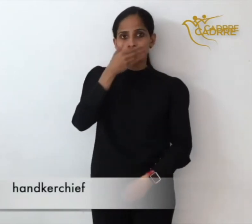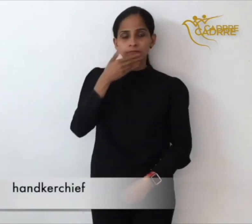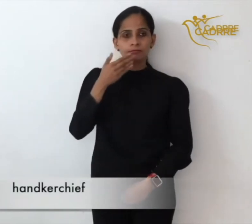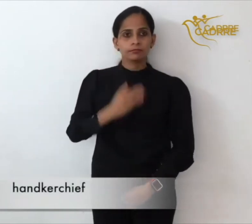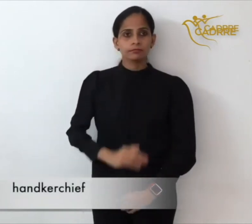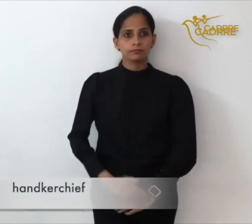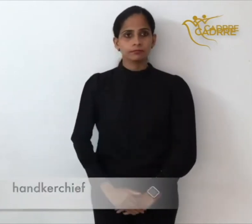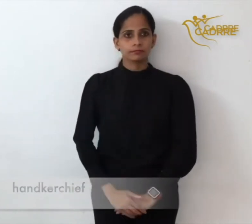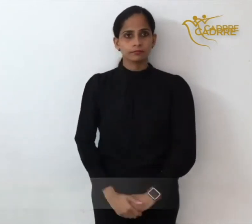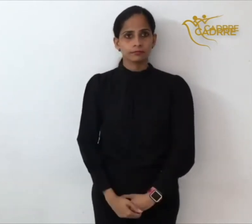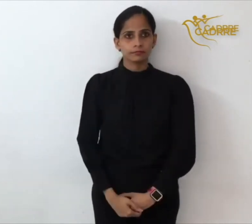Handkerchief.